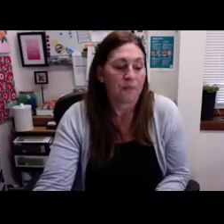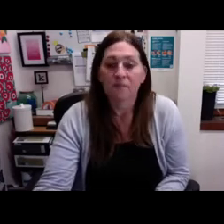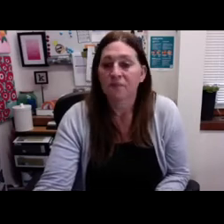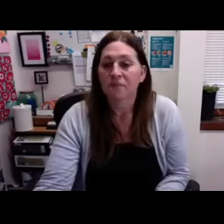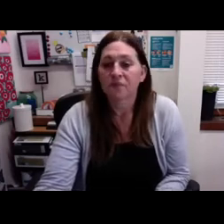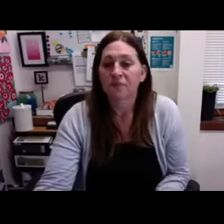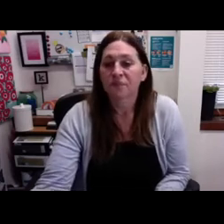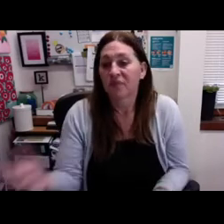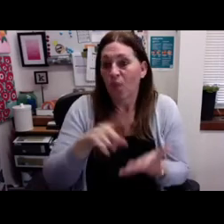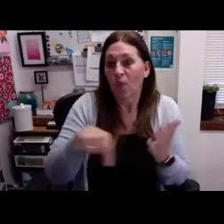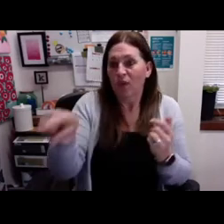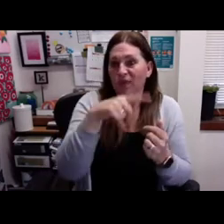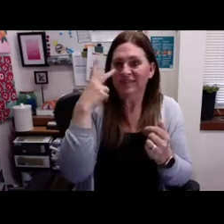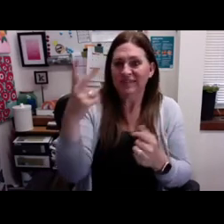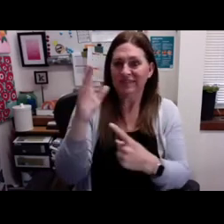word.